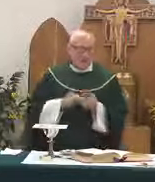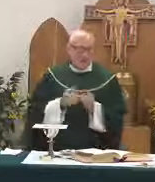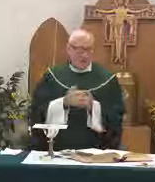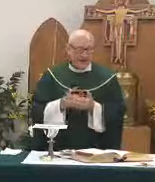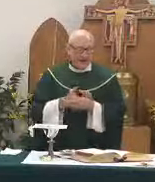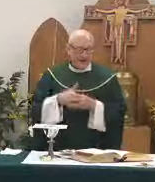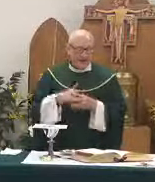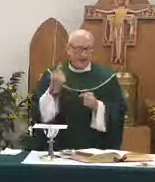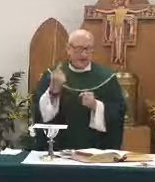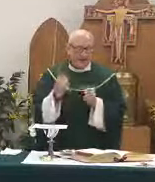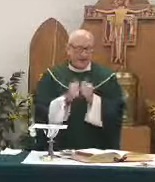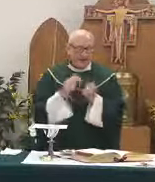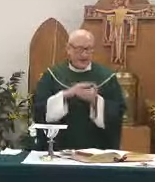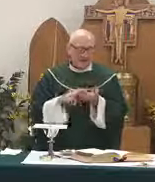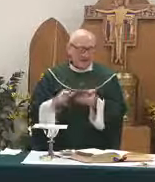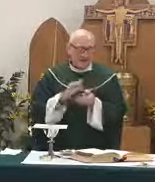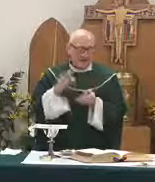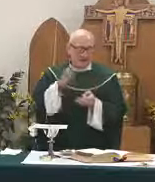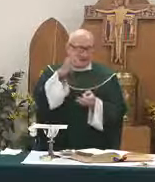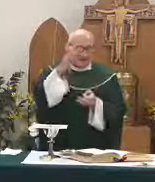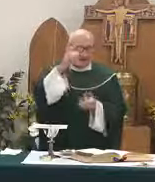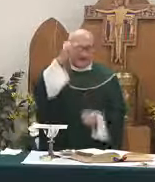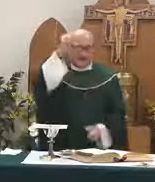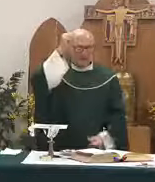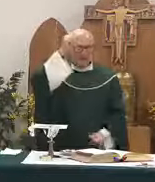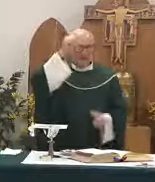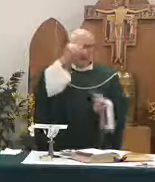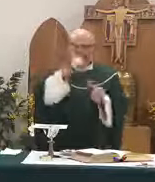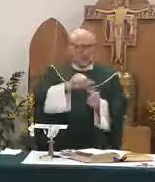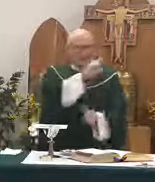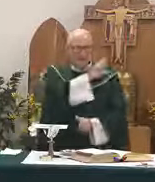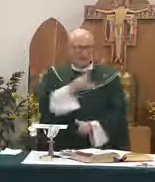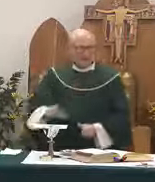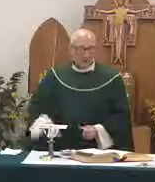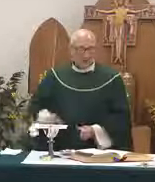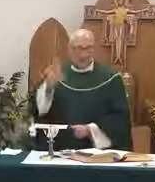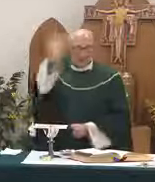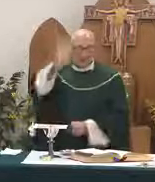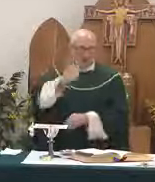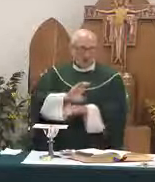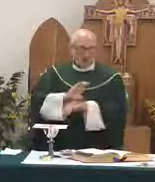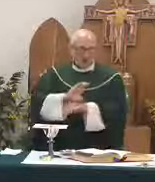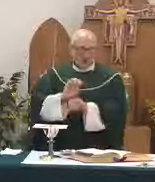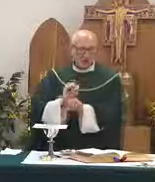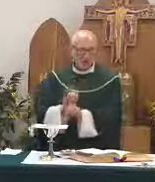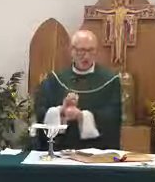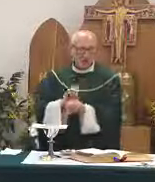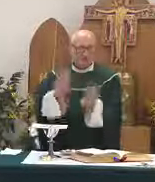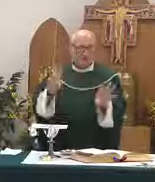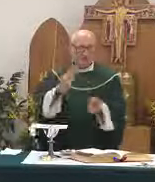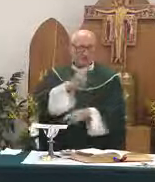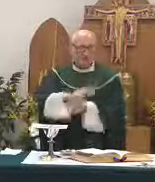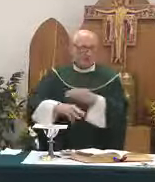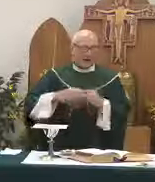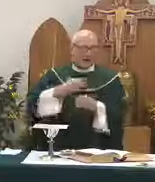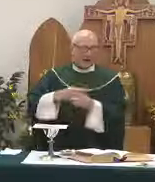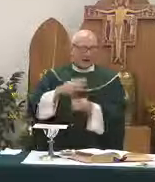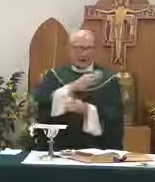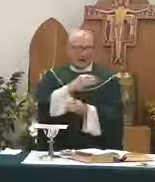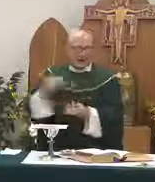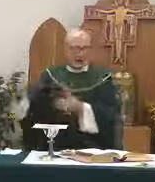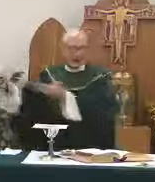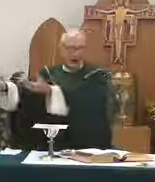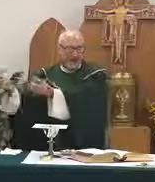we may be gathered into one by the Holy Spirit. Remember, Lord, your church spread throughout